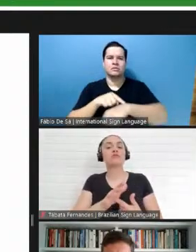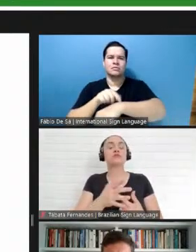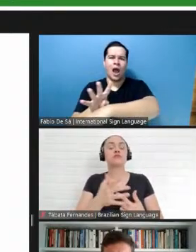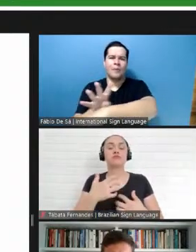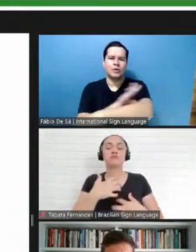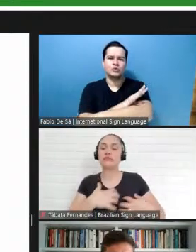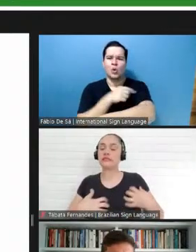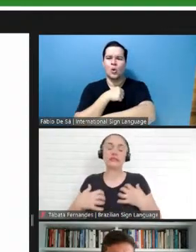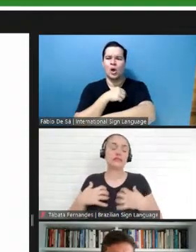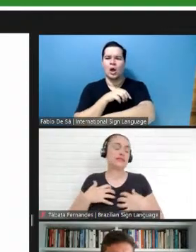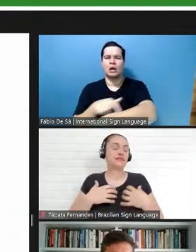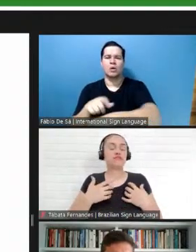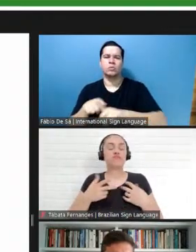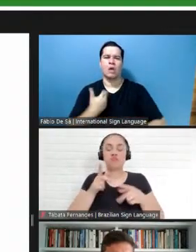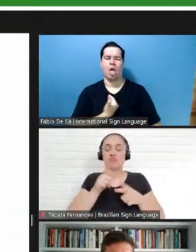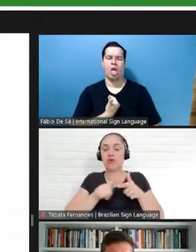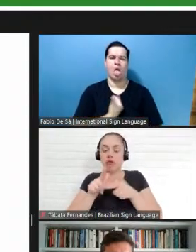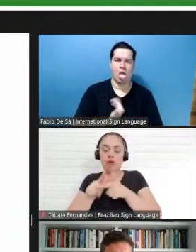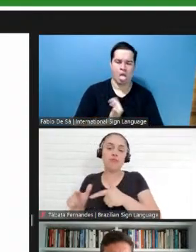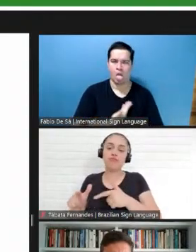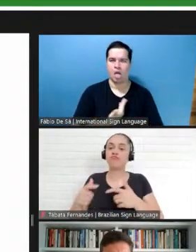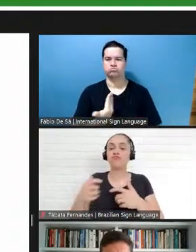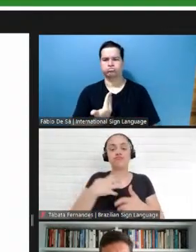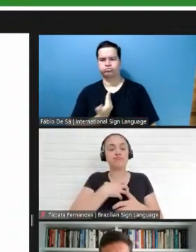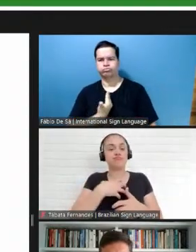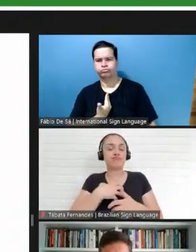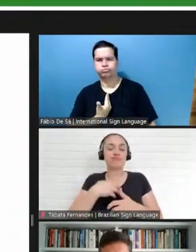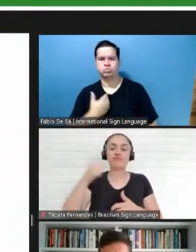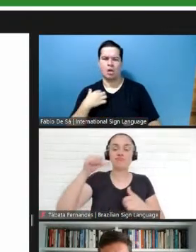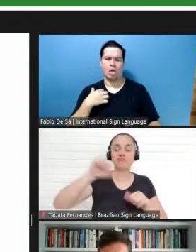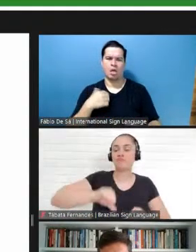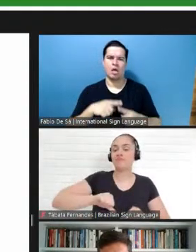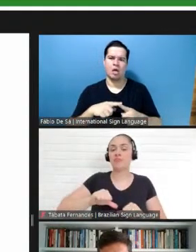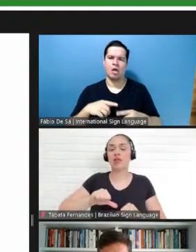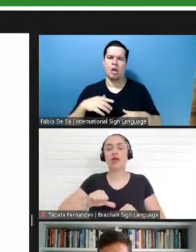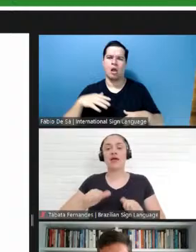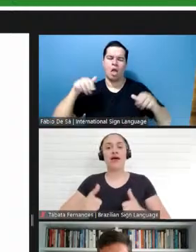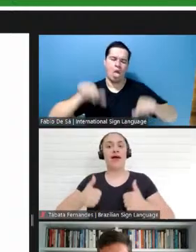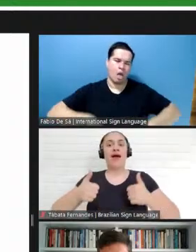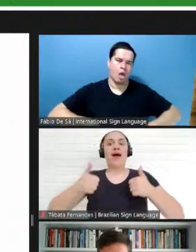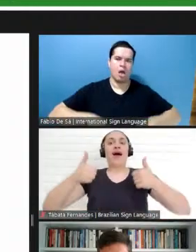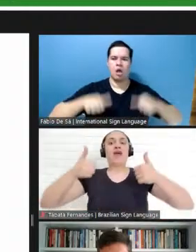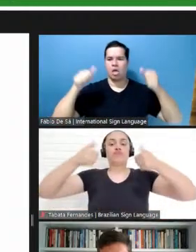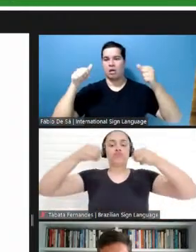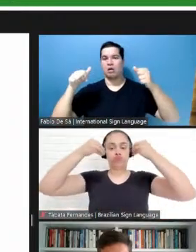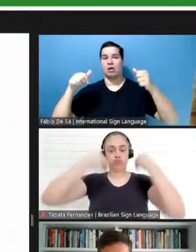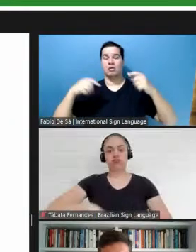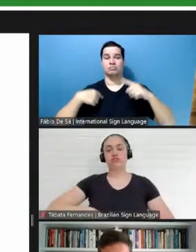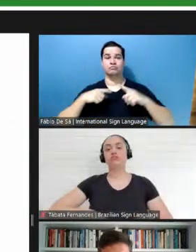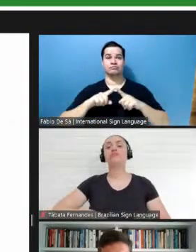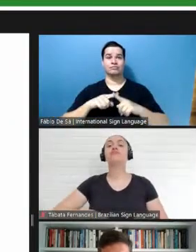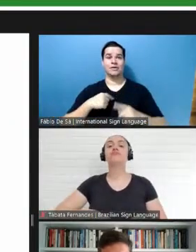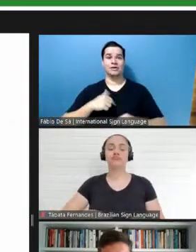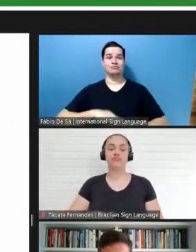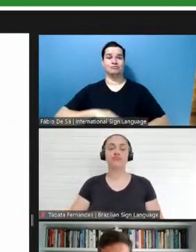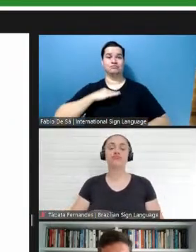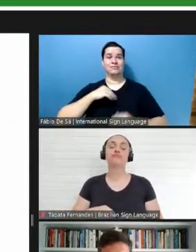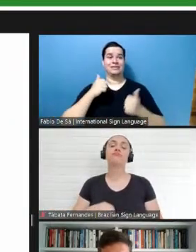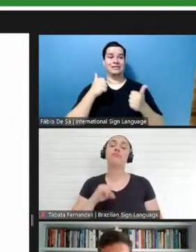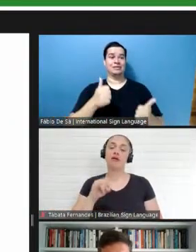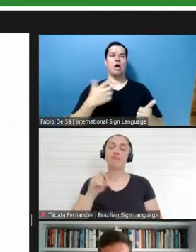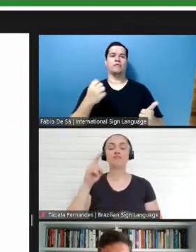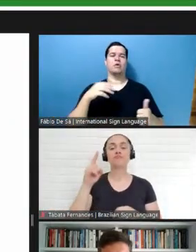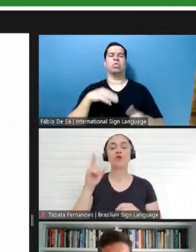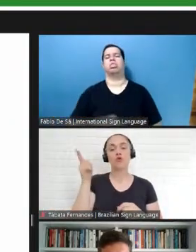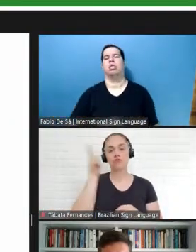conversation around when a student is getting frustrated with pursuing a learning goal or when it's going well.